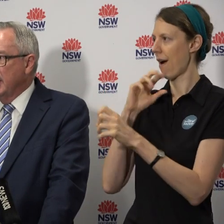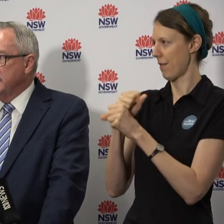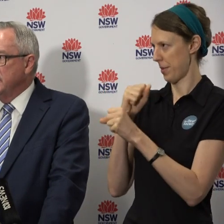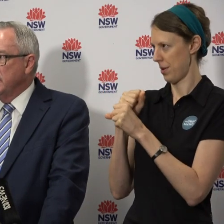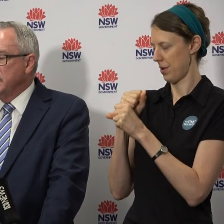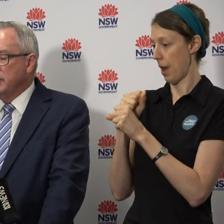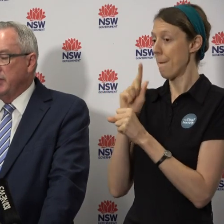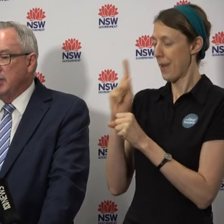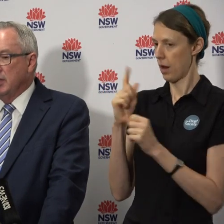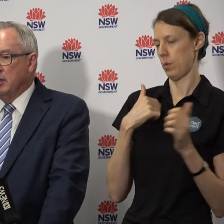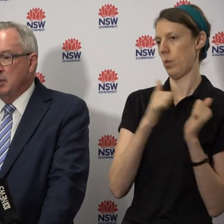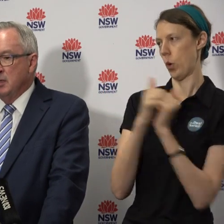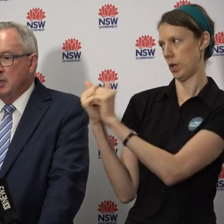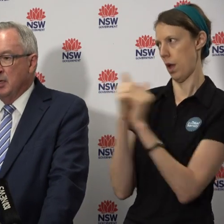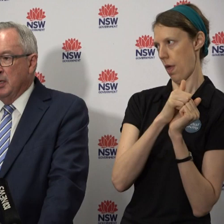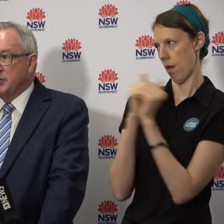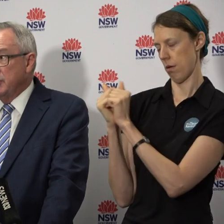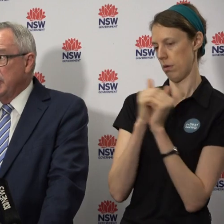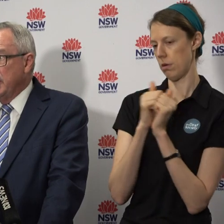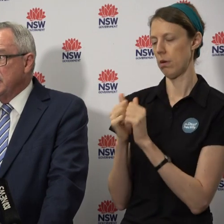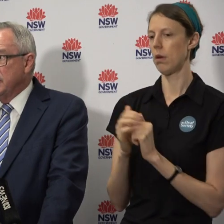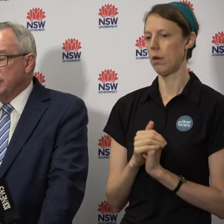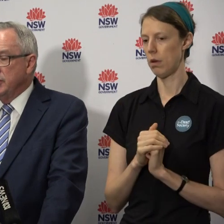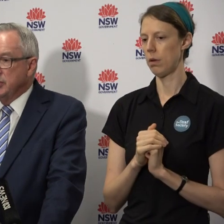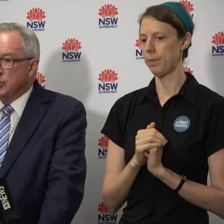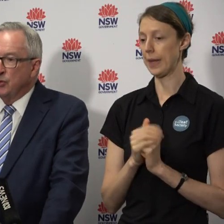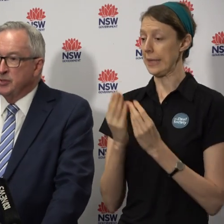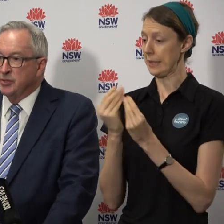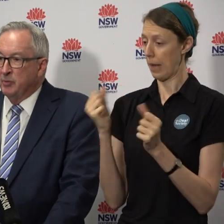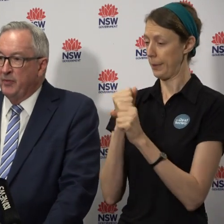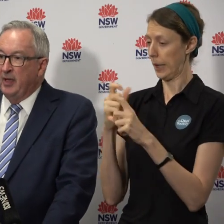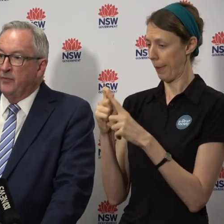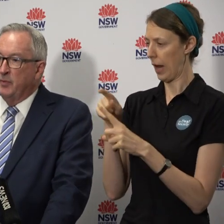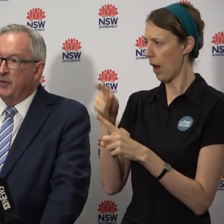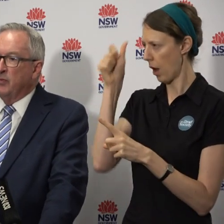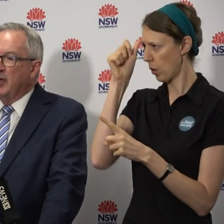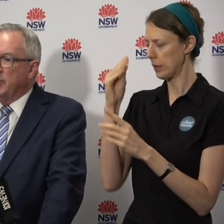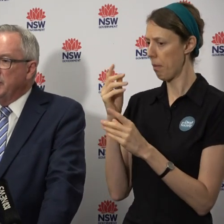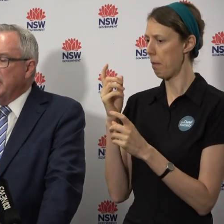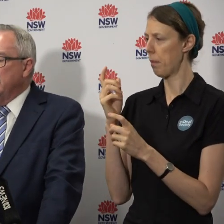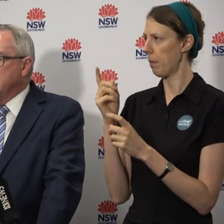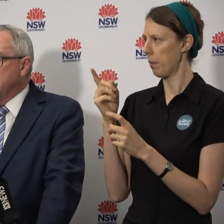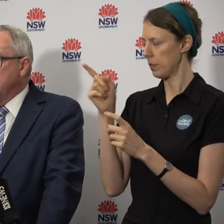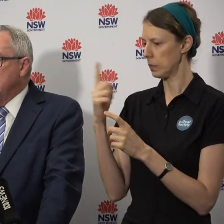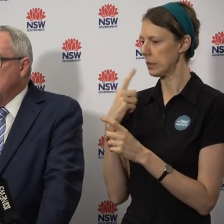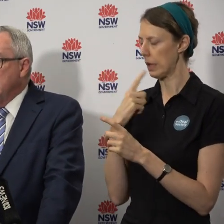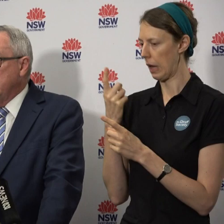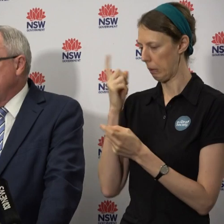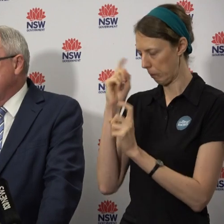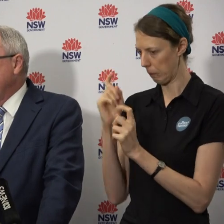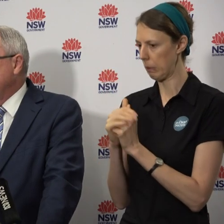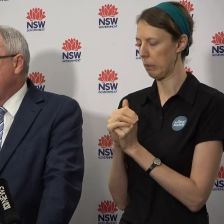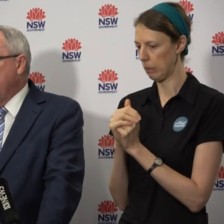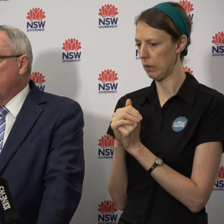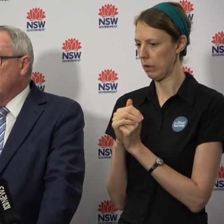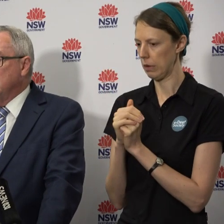been discussed in terms of the some GPs' concerns. The assurances that we've had from the Federal Government have been that,